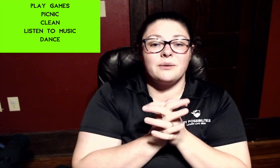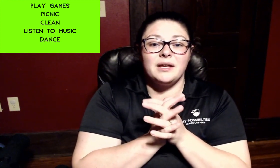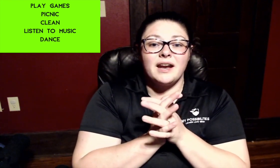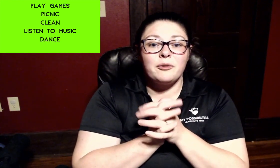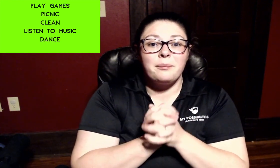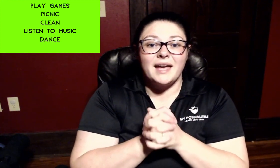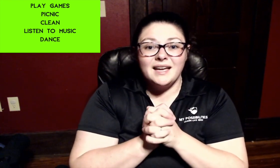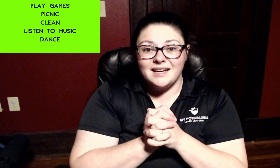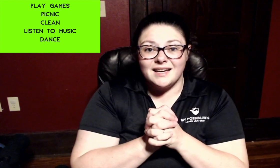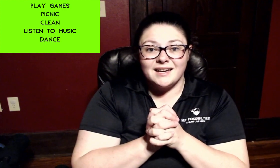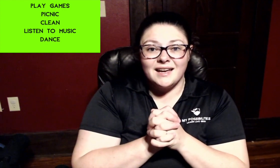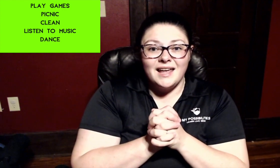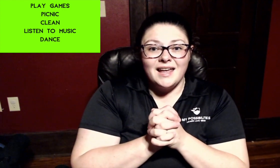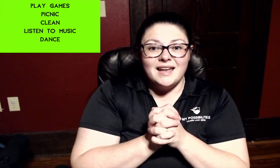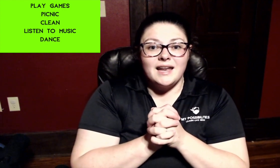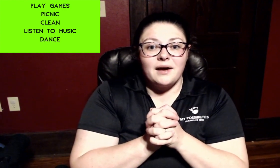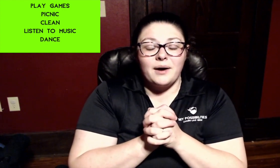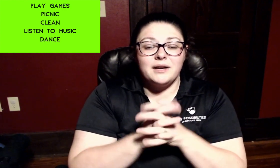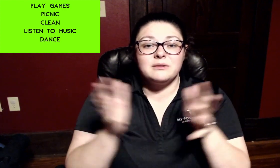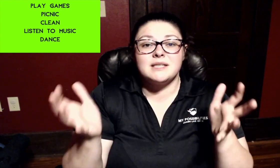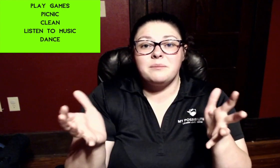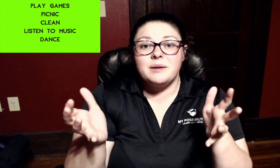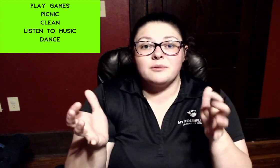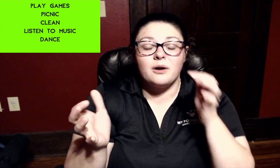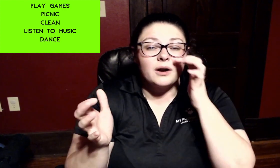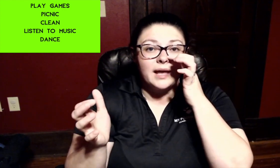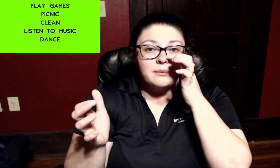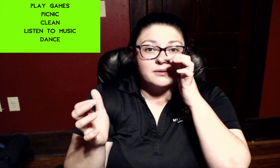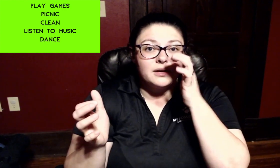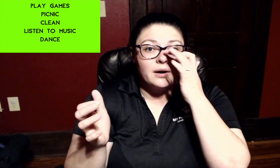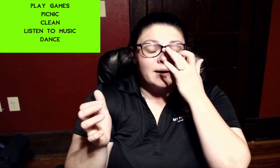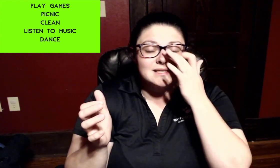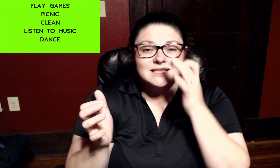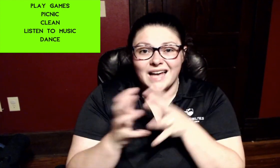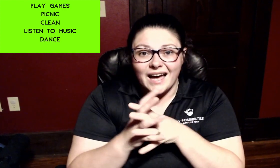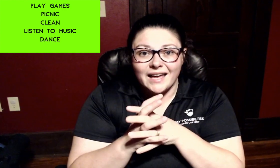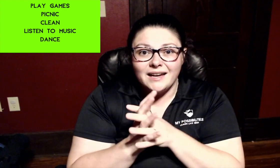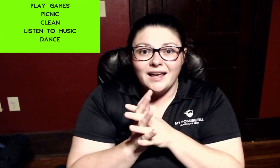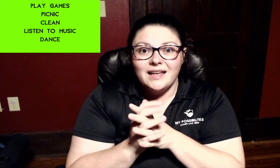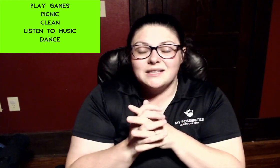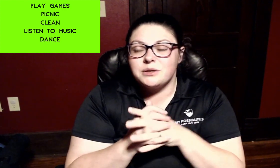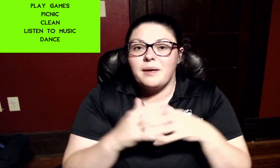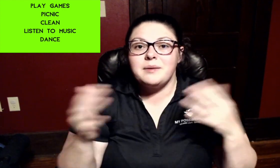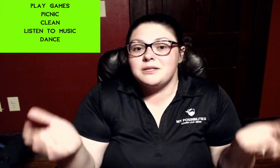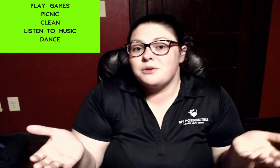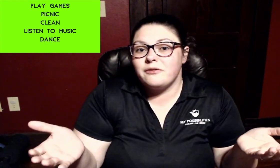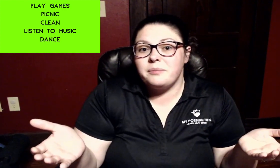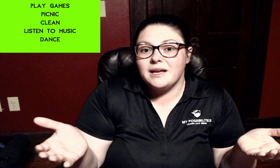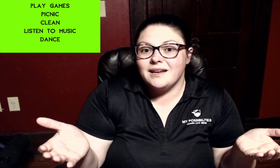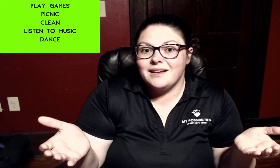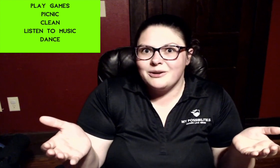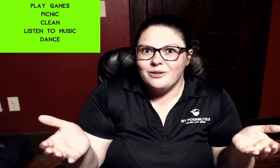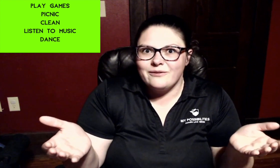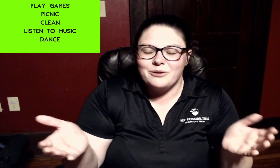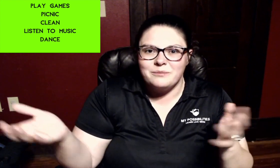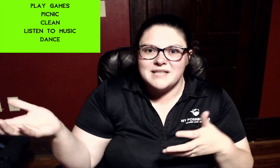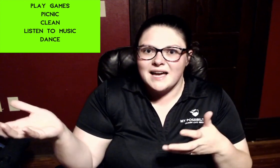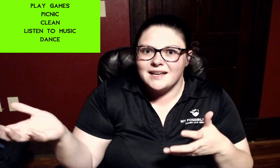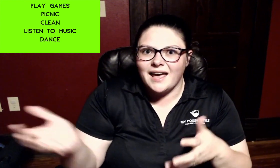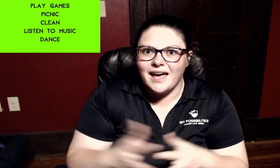have a picnic. Now I know some people aren't able to go outside, so maybe it's you have a picnic in your living room. Zach and I actually